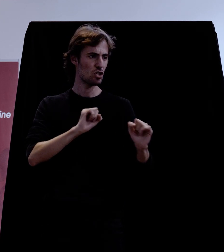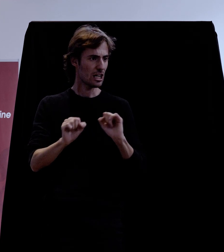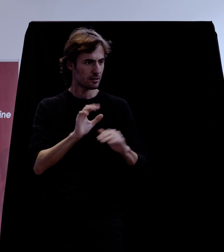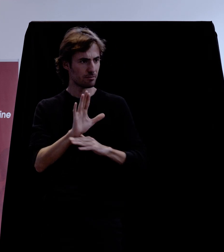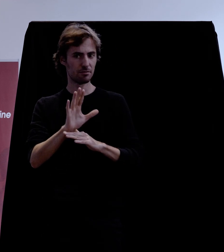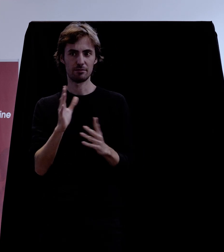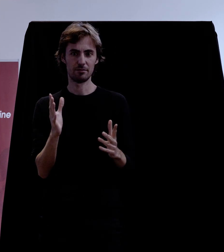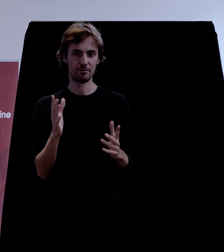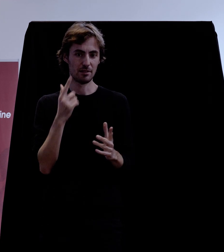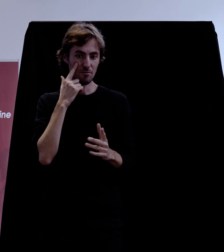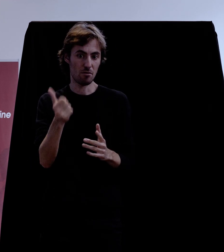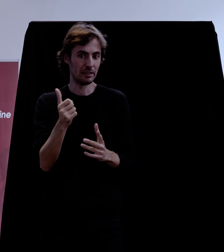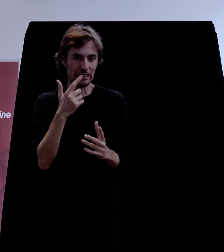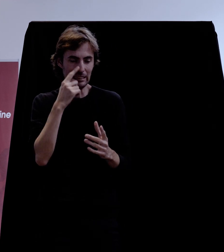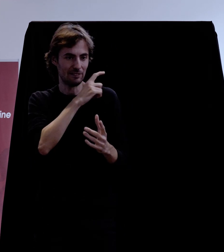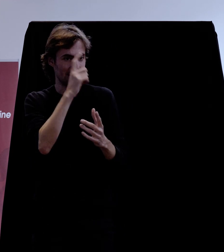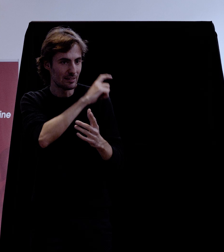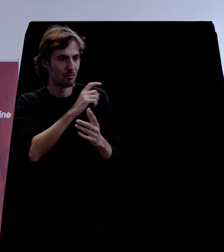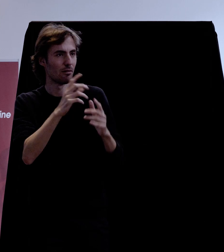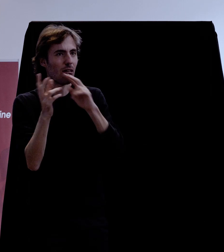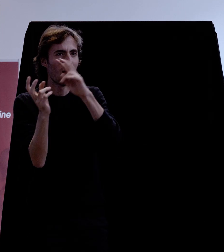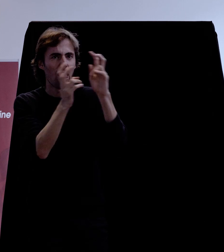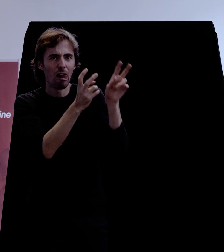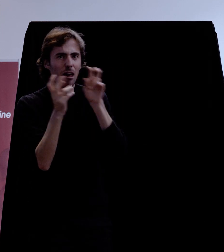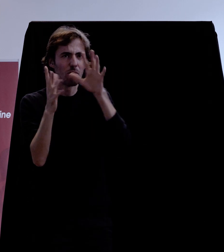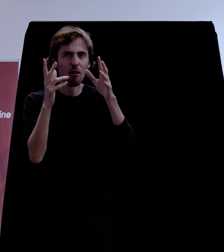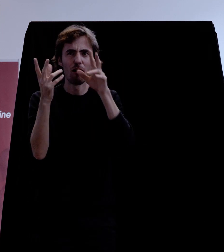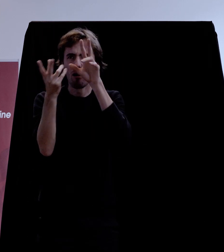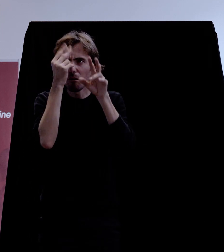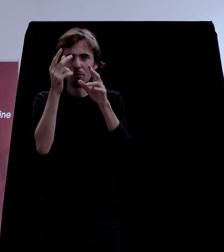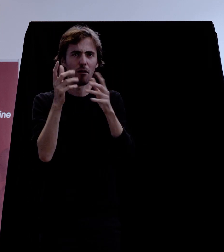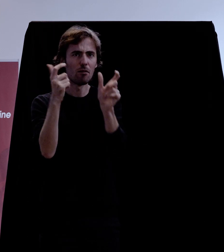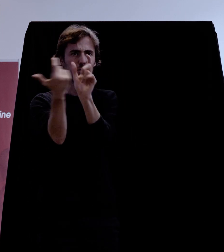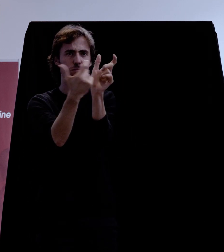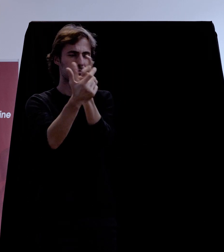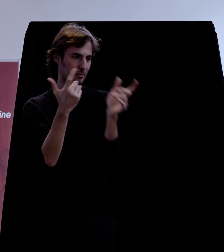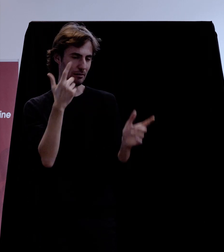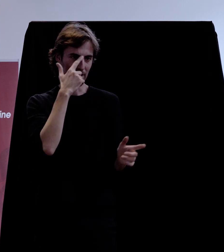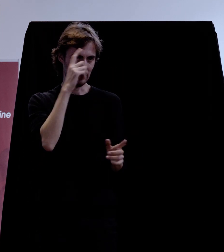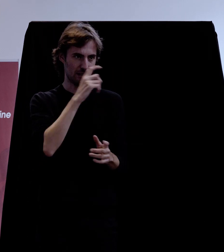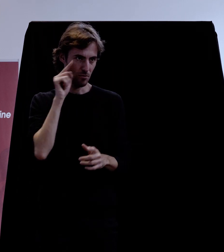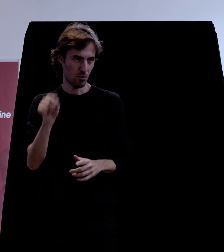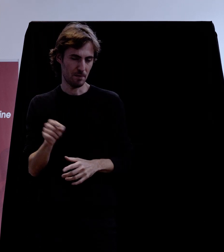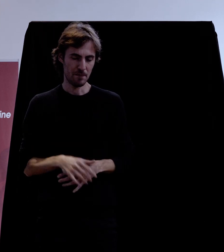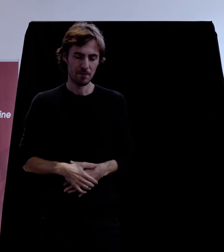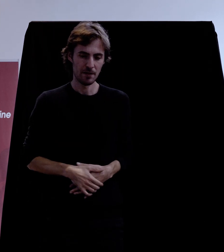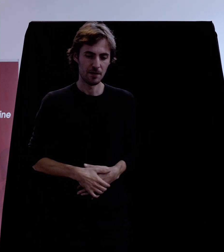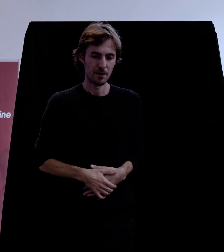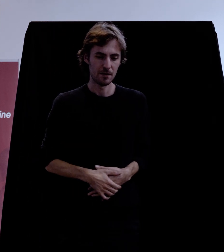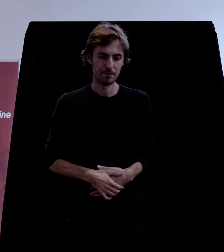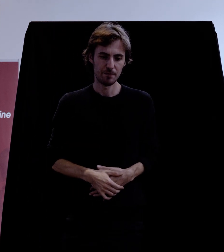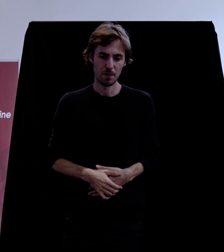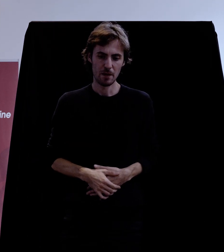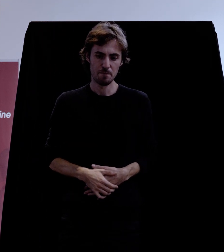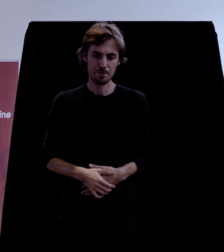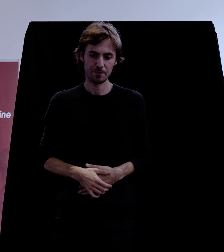understanding social interaction. Then they also, another set of checks is restricted repetitive patterns of